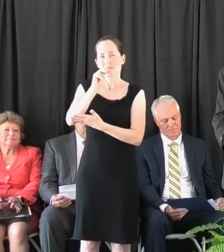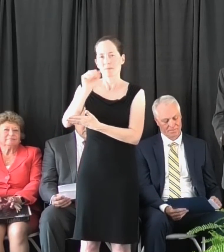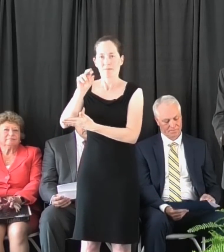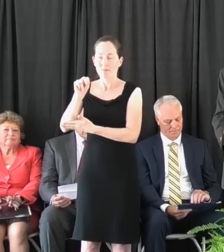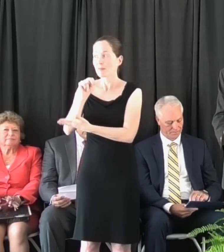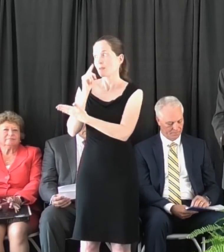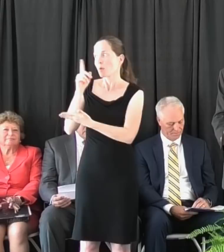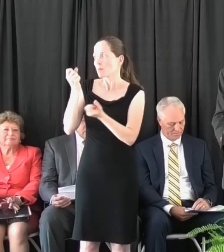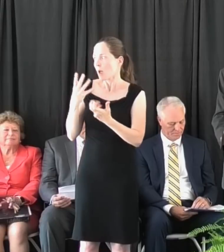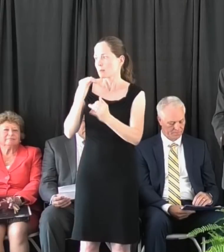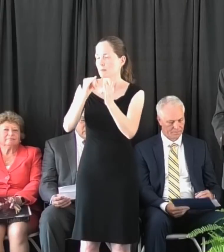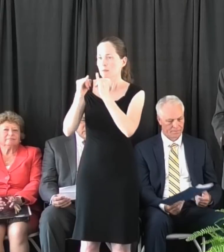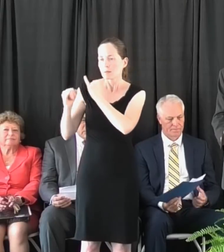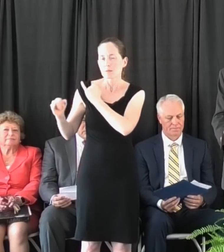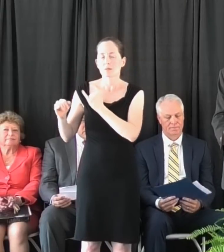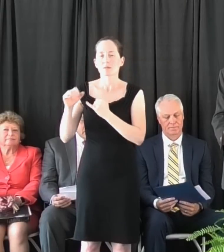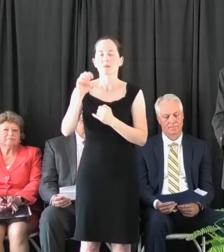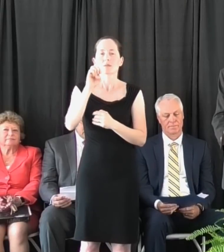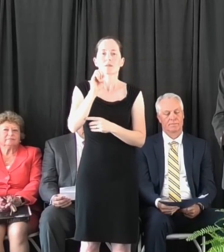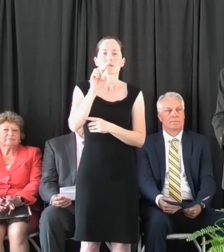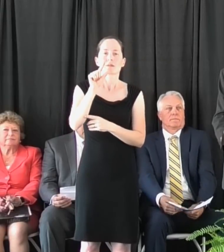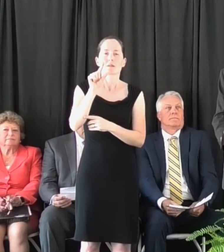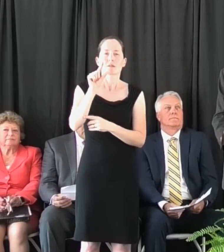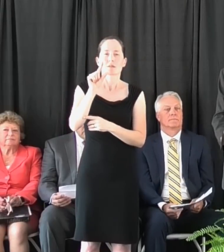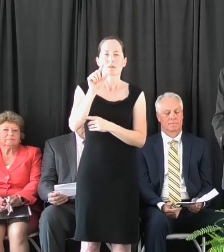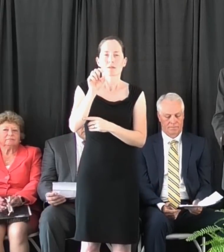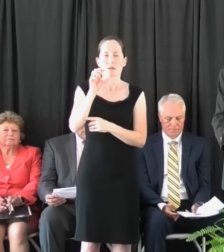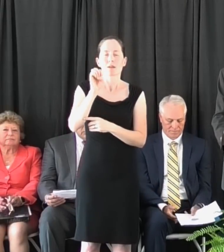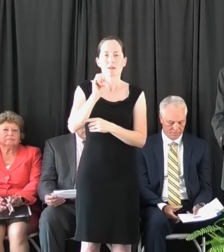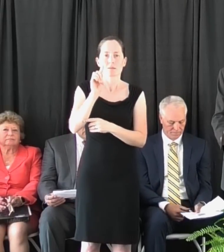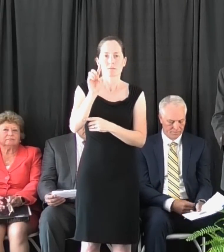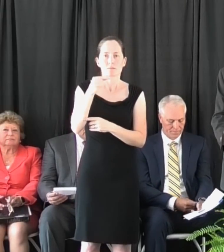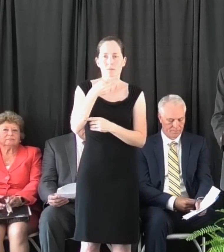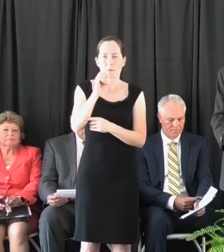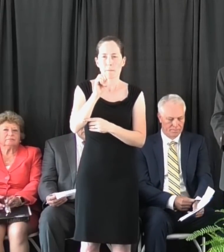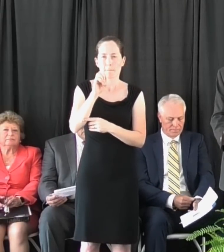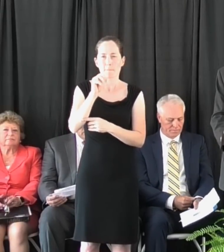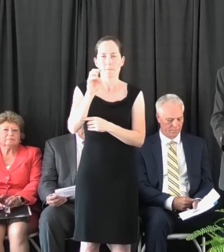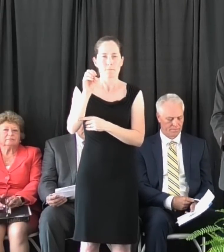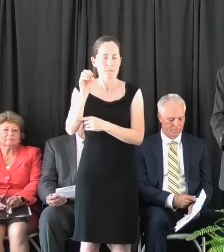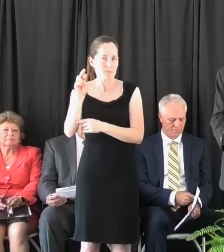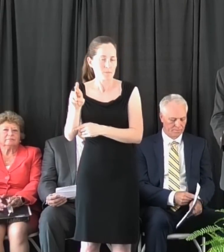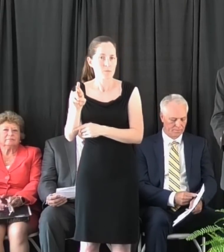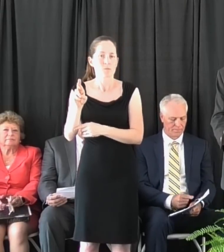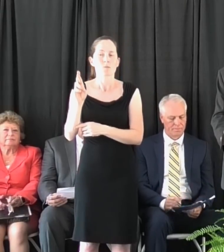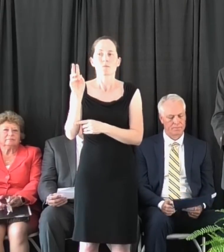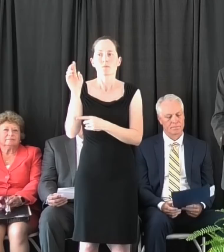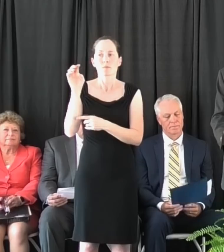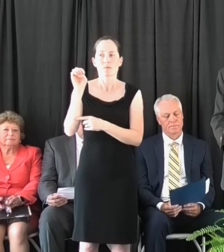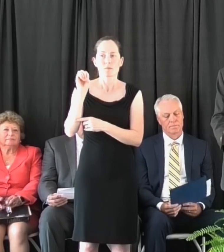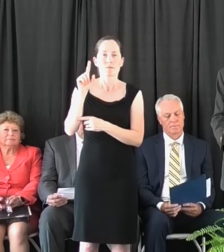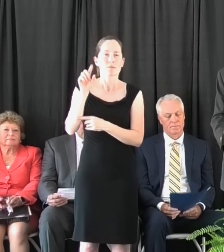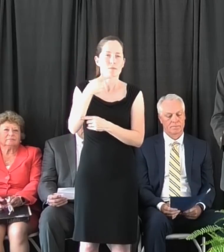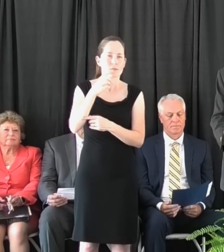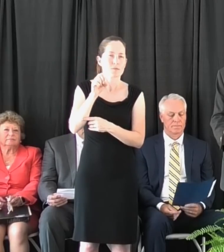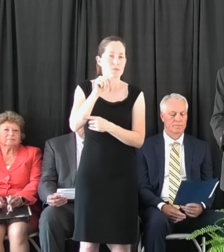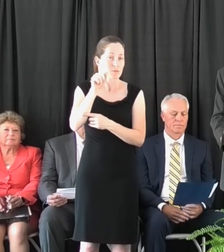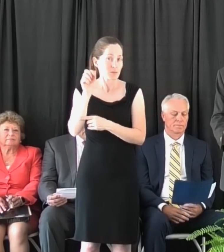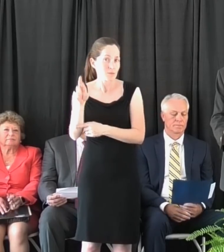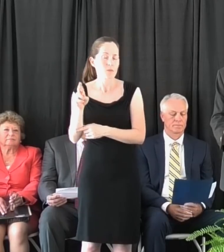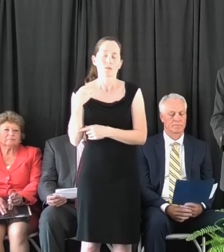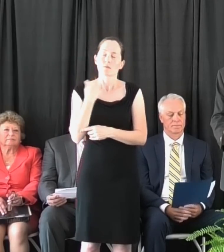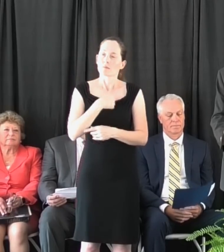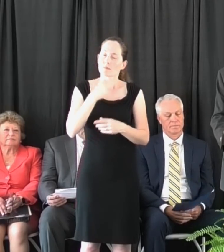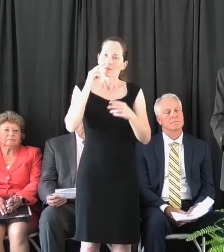team, Edgemoor Star America Judicial Partners, and Clark Construction for including Harkins in the process. We look forward to the groundbreaking and building